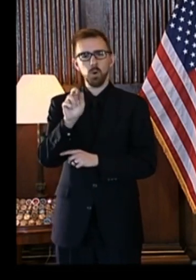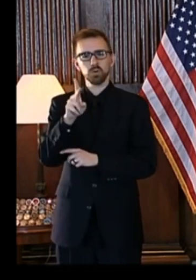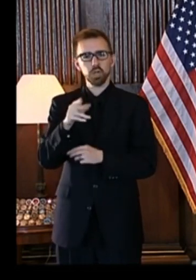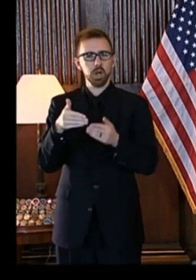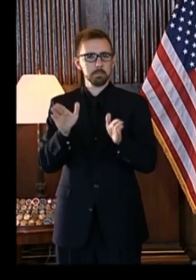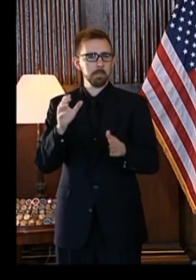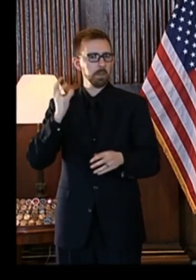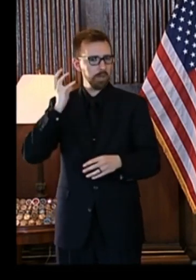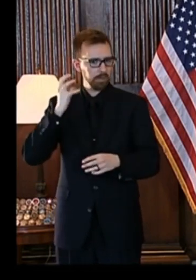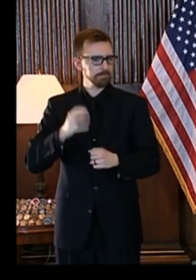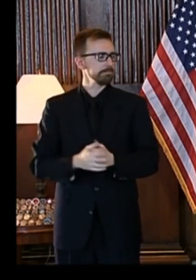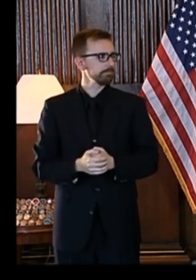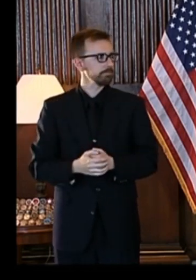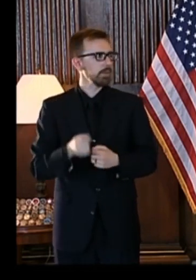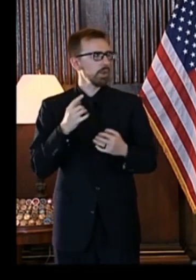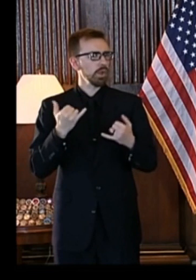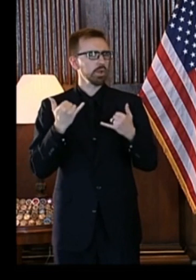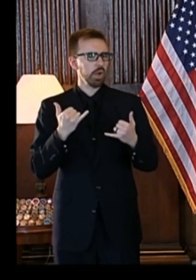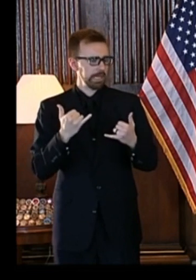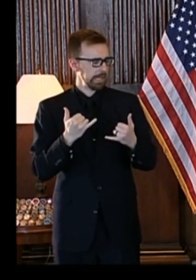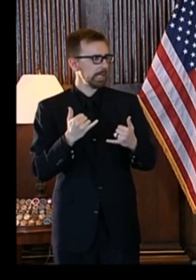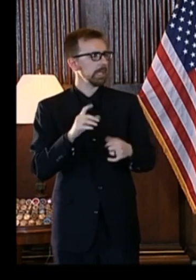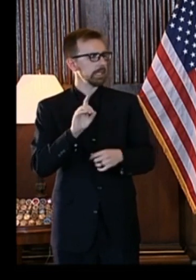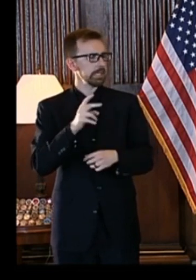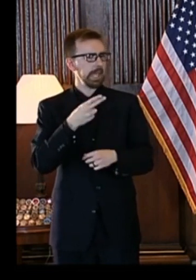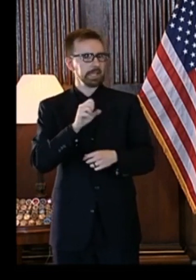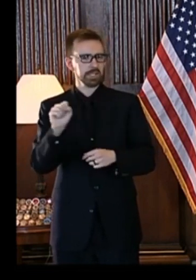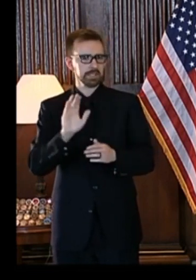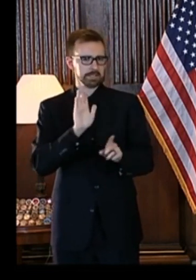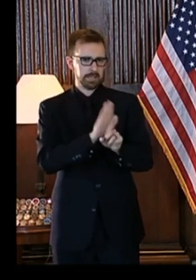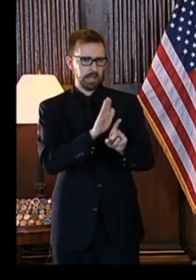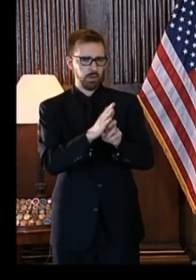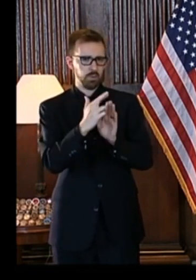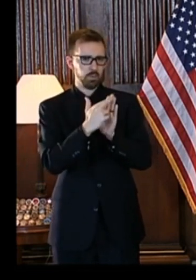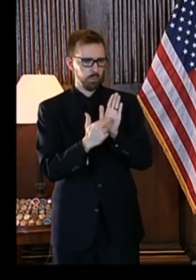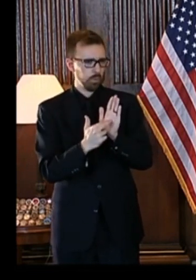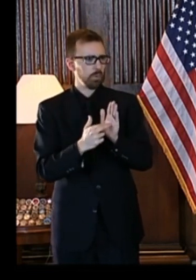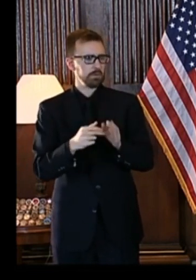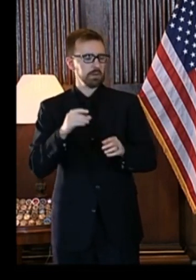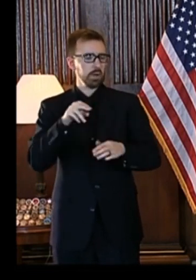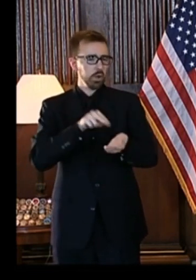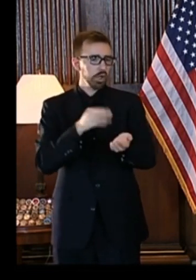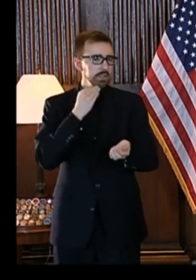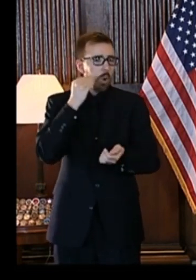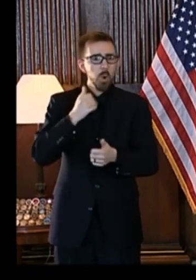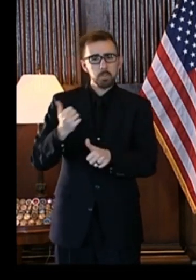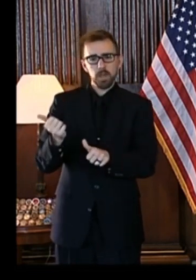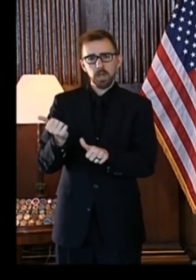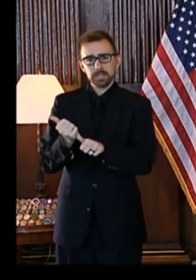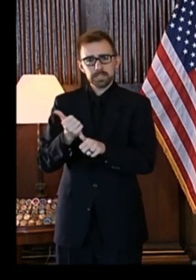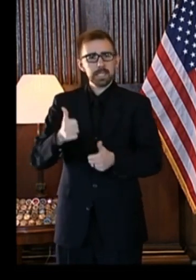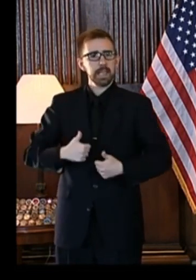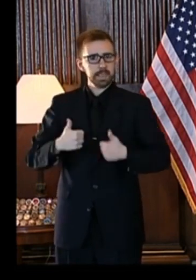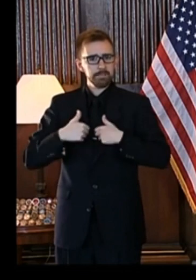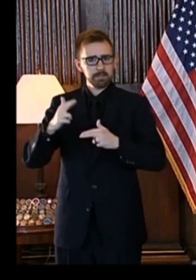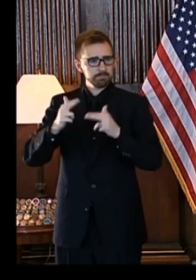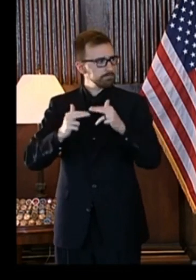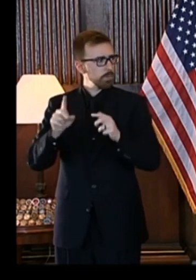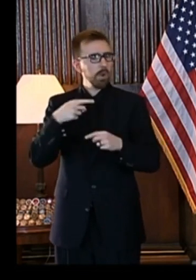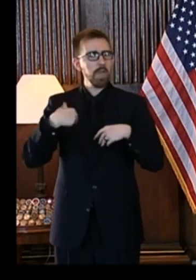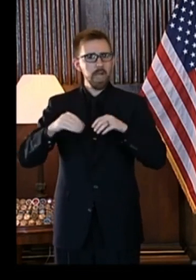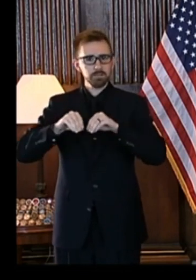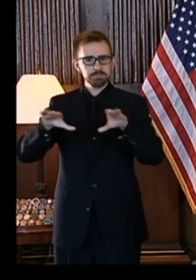Radio. She asked, currently it is DHSS protocol that even in nursing homes and assisted living facilities where there is an outbreak